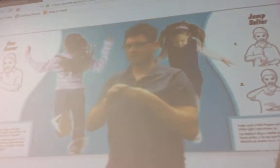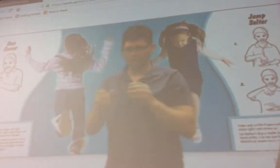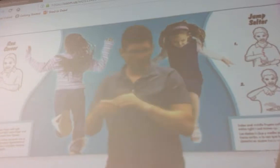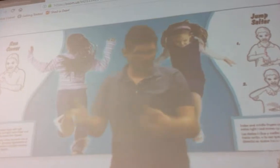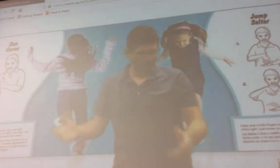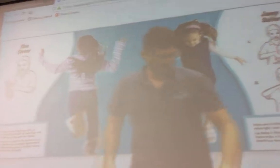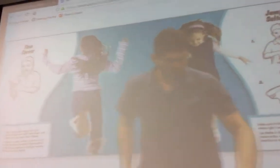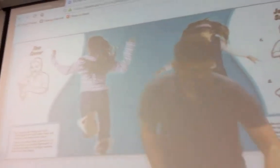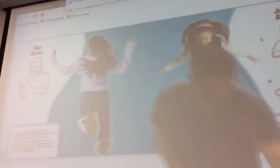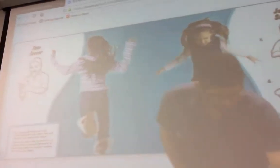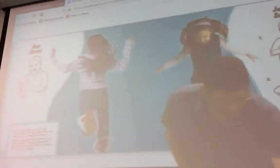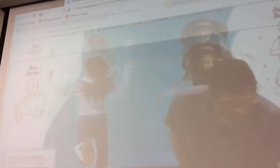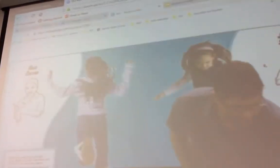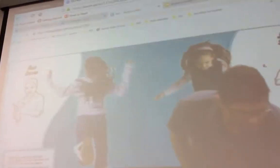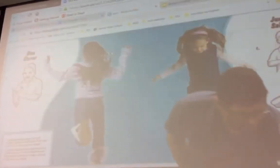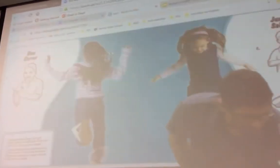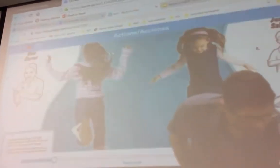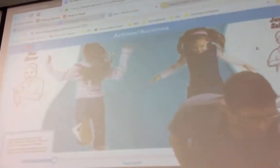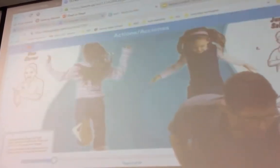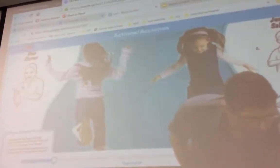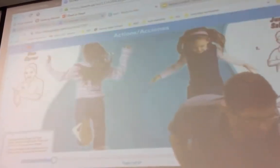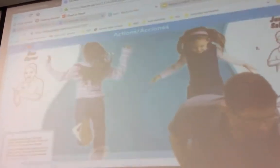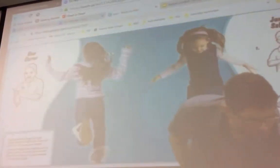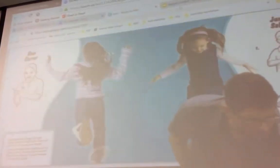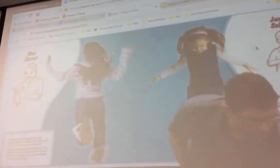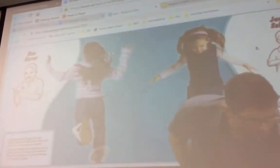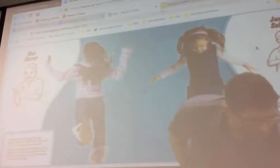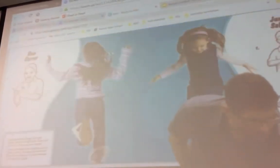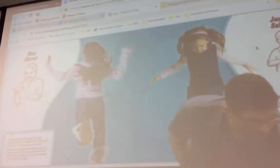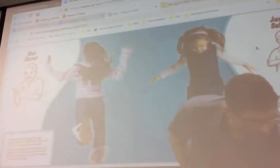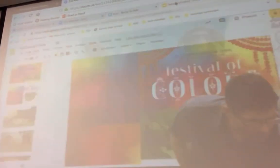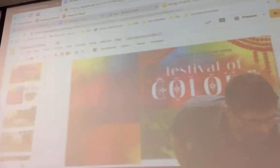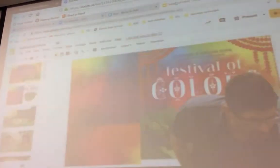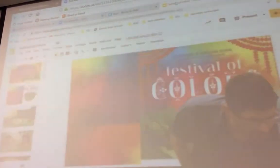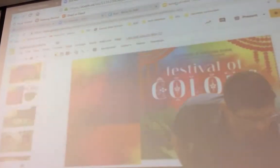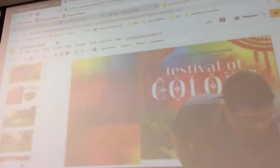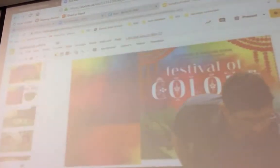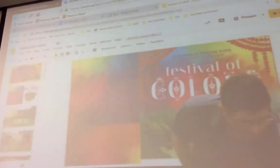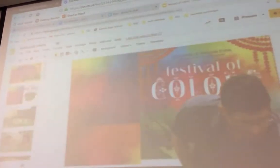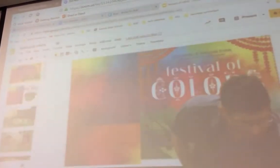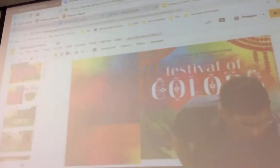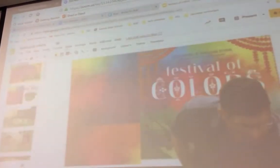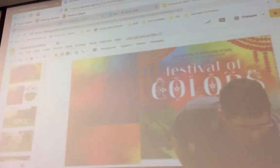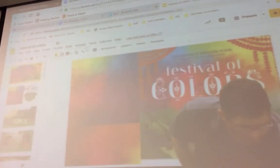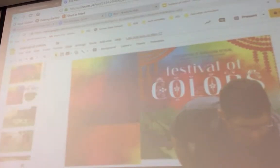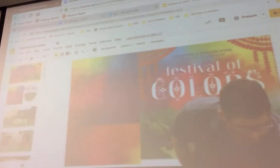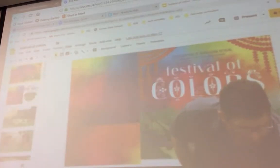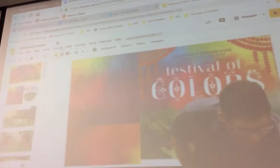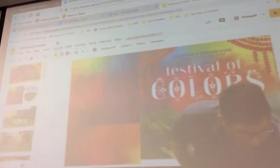discussion, and I ask them about vocabulary or comprehension. Make sure they're understanding the story that I'm saying.